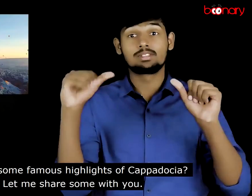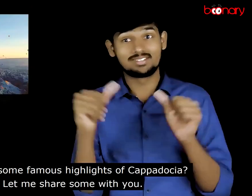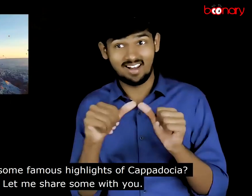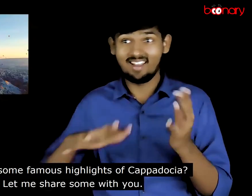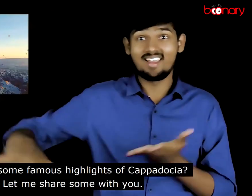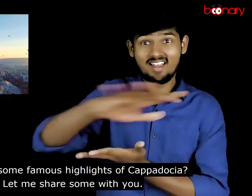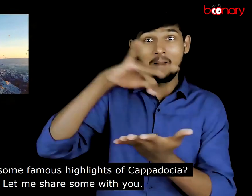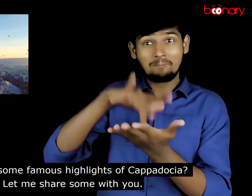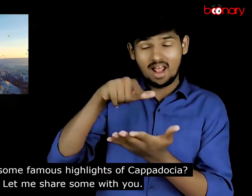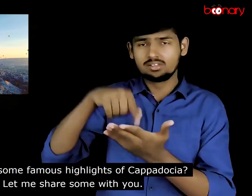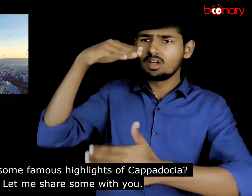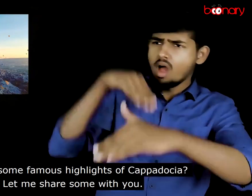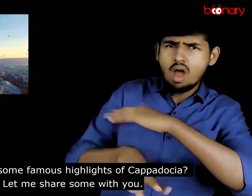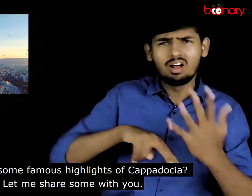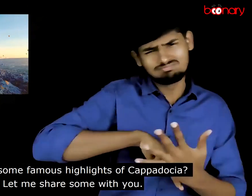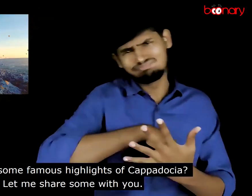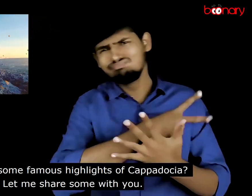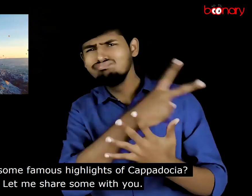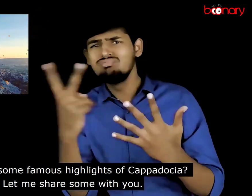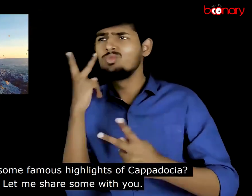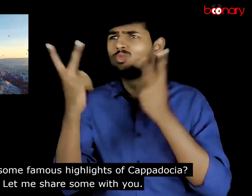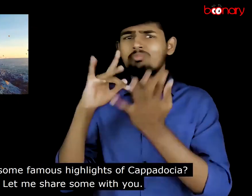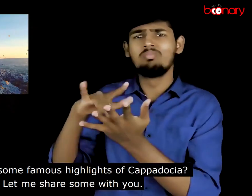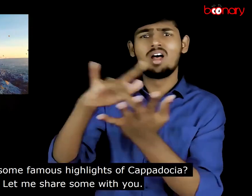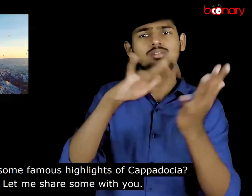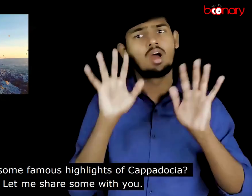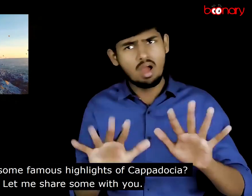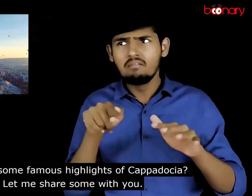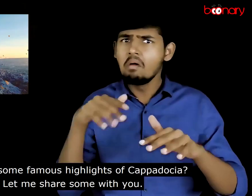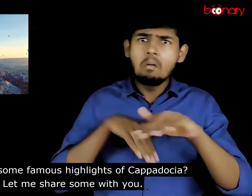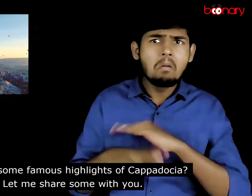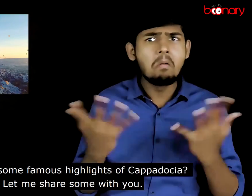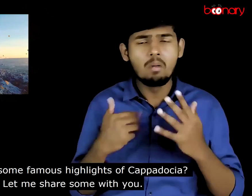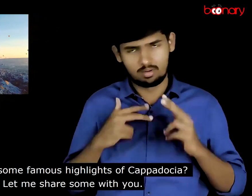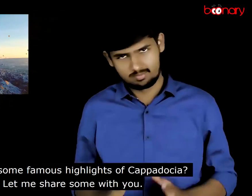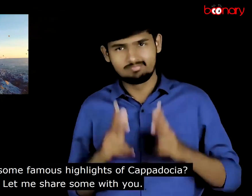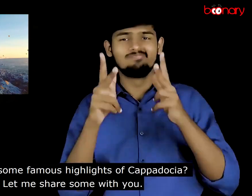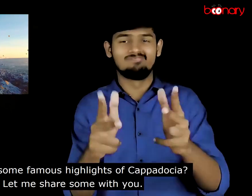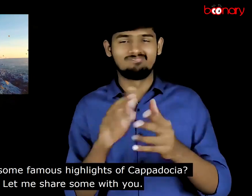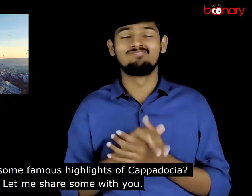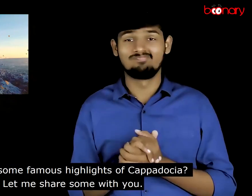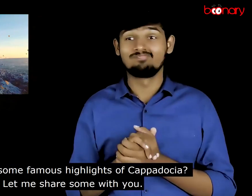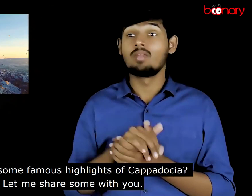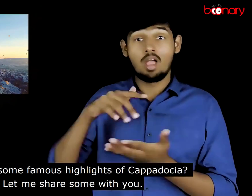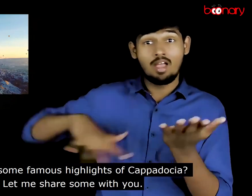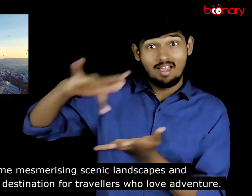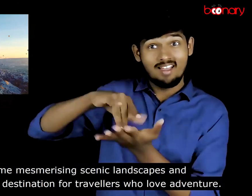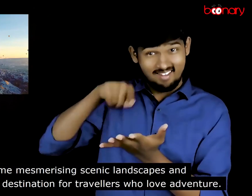What are some famous highlights of Cappadocia? Let me share some with you. It